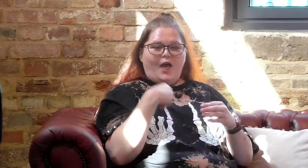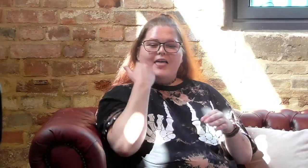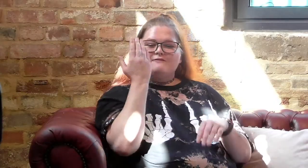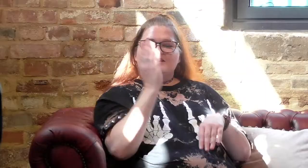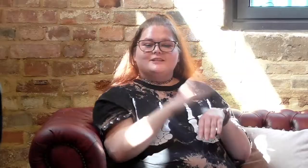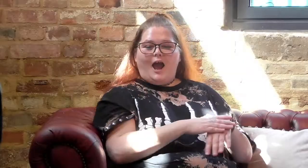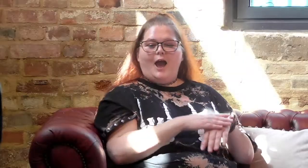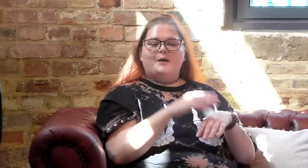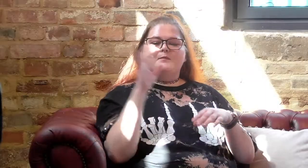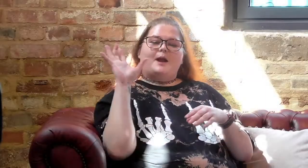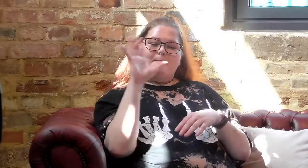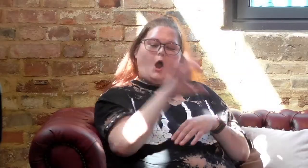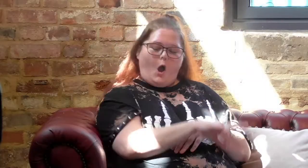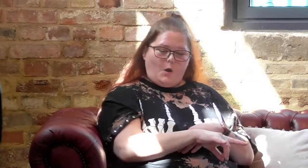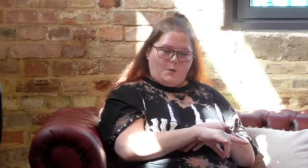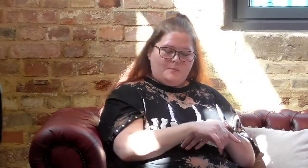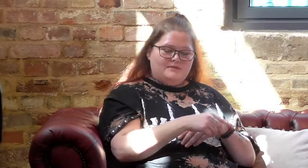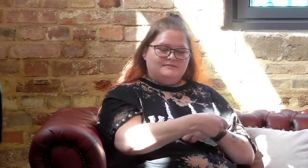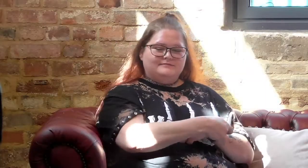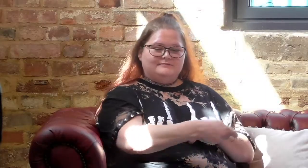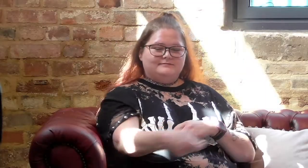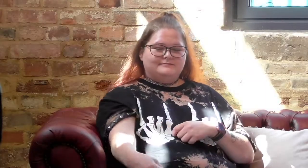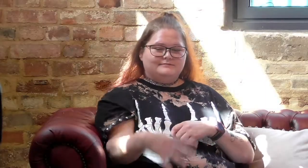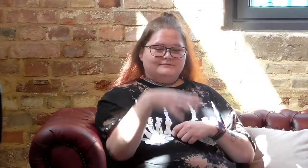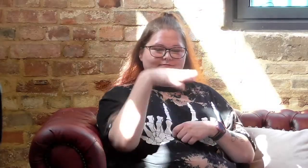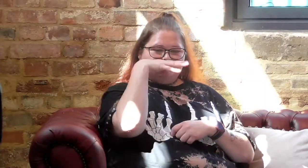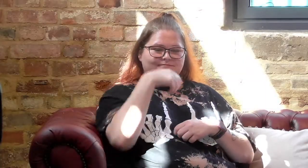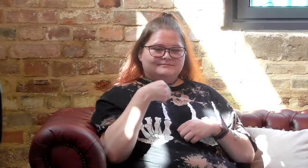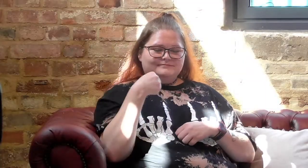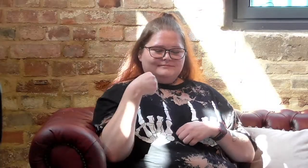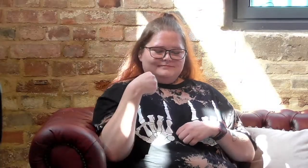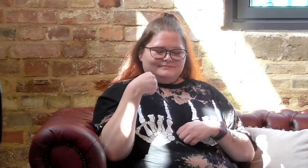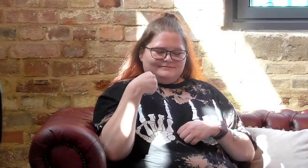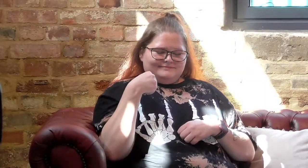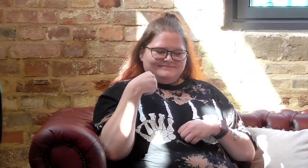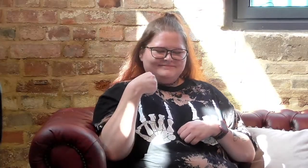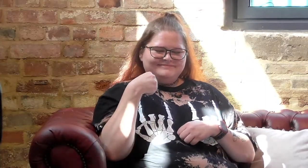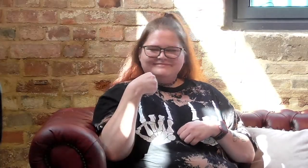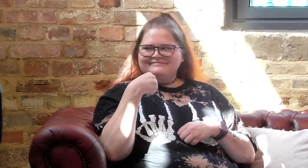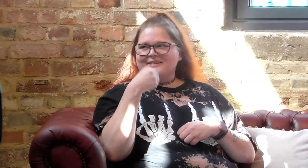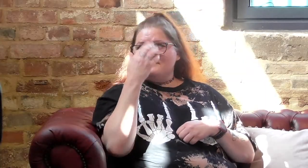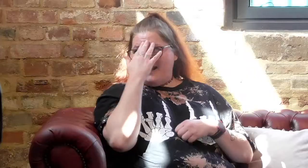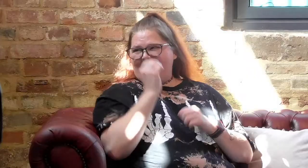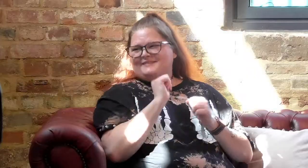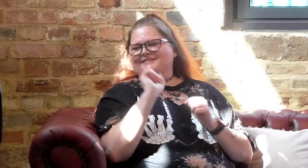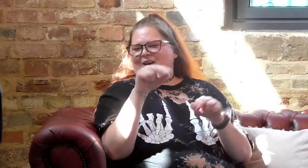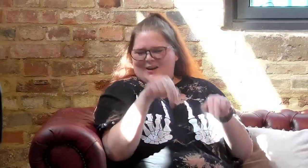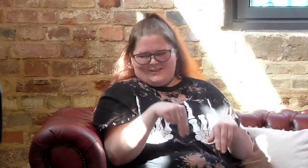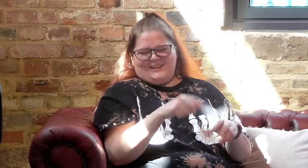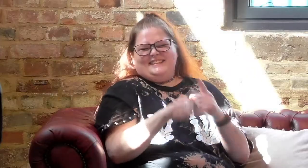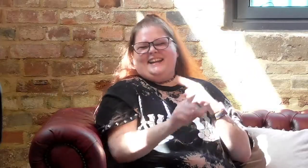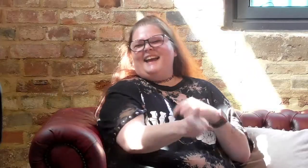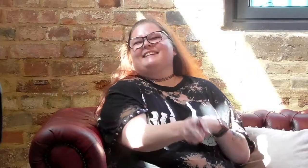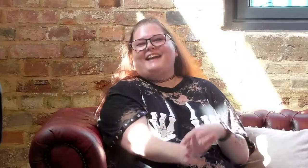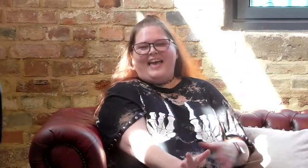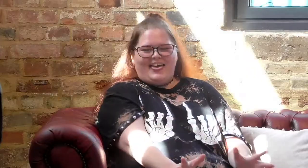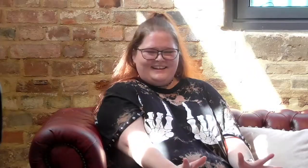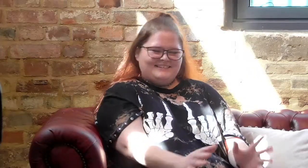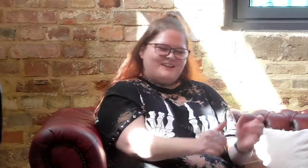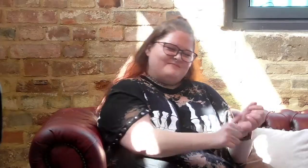used to have a dog, and every time we came home, there was this like smell. It's my mum's dog really, and it